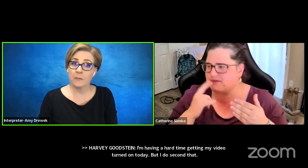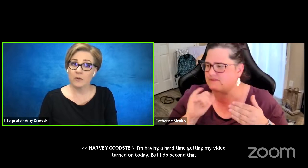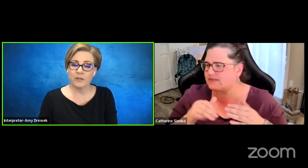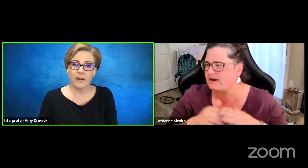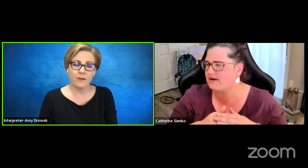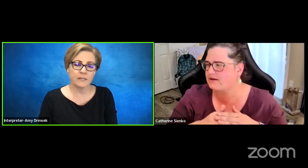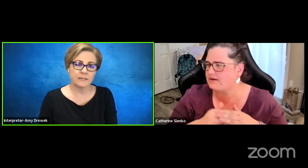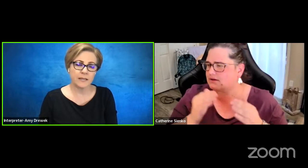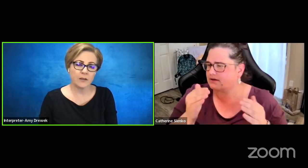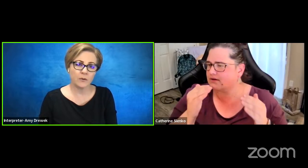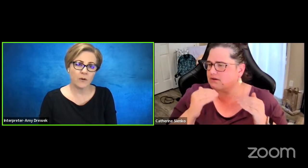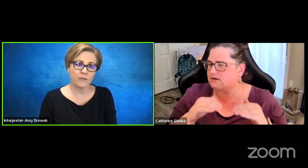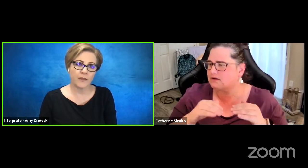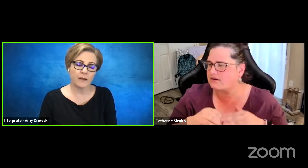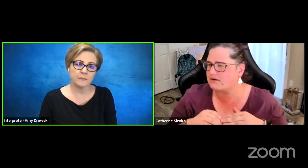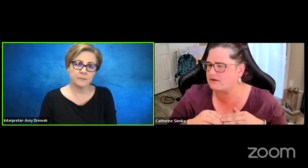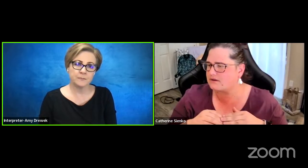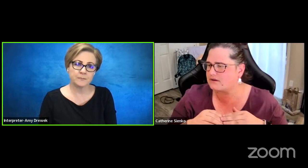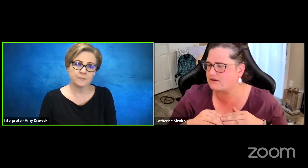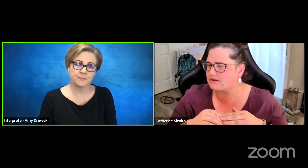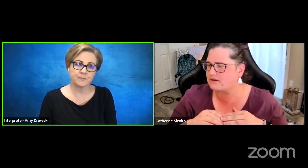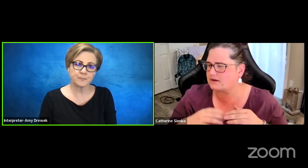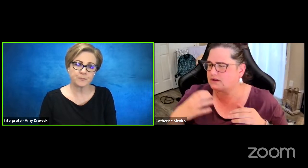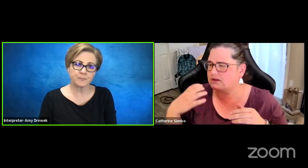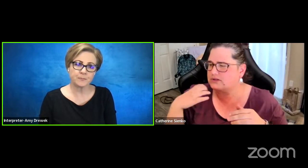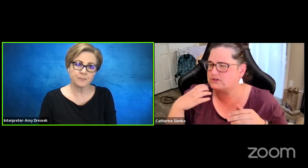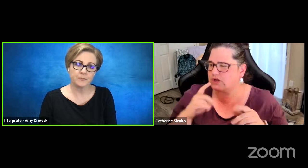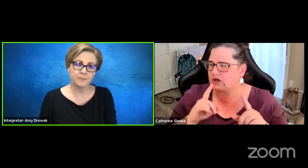Okay. The motion carries. Thank you all for that.